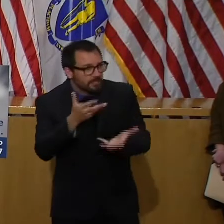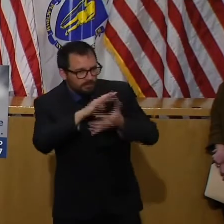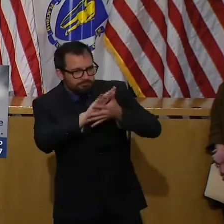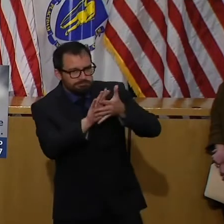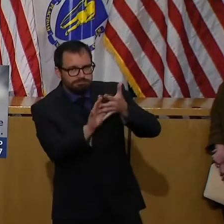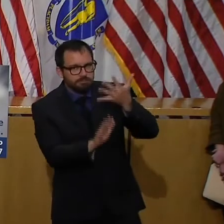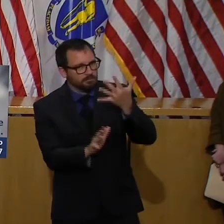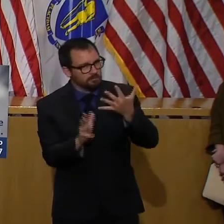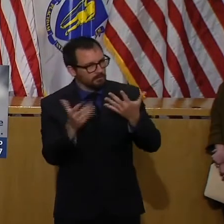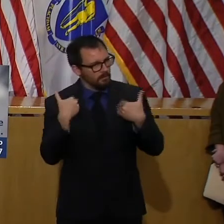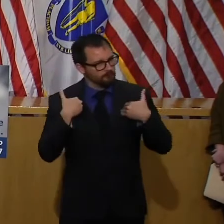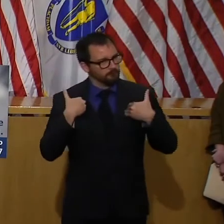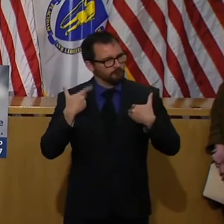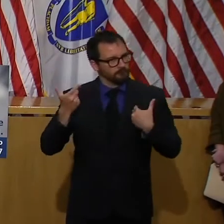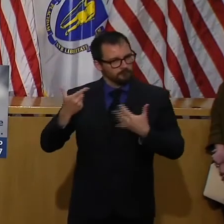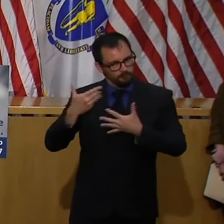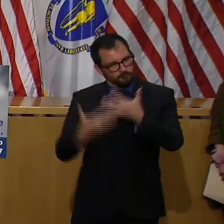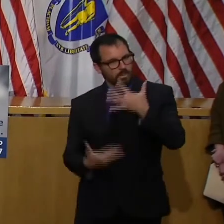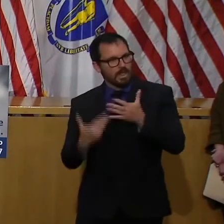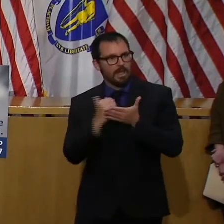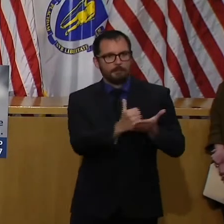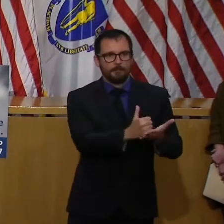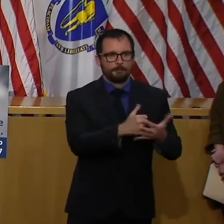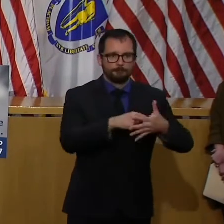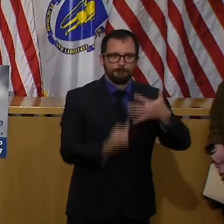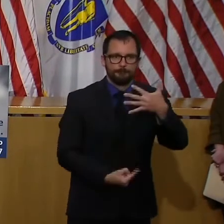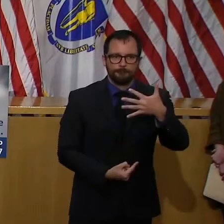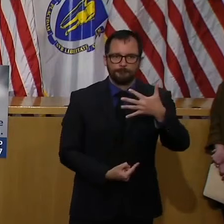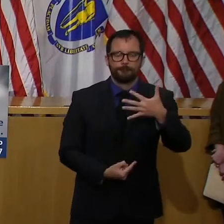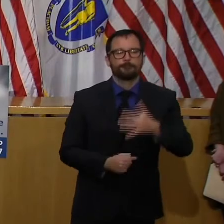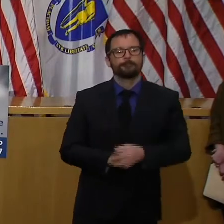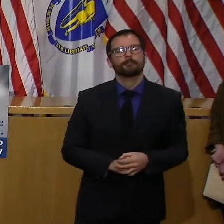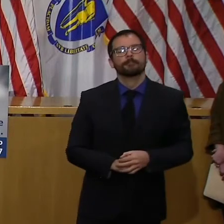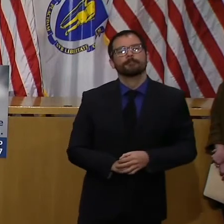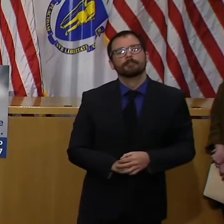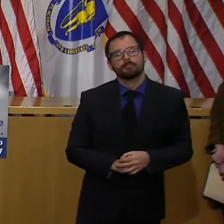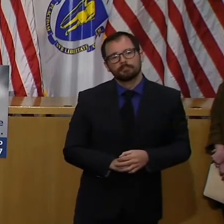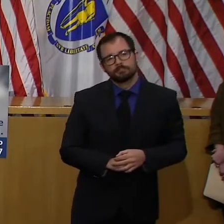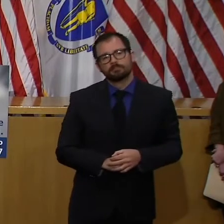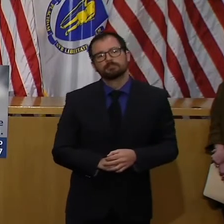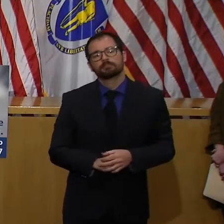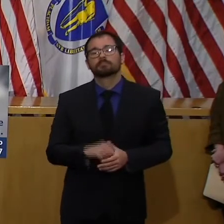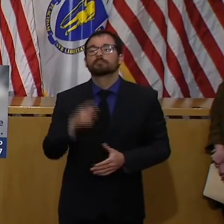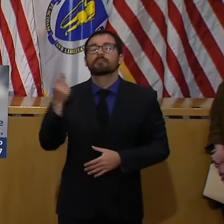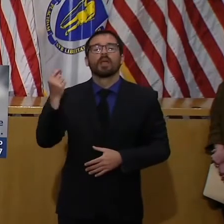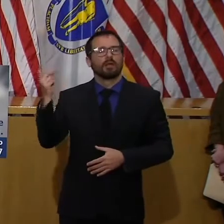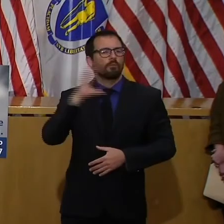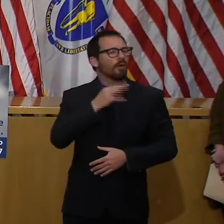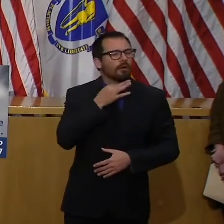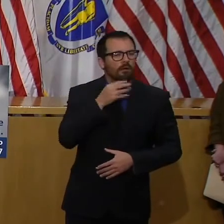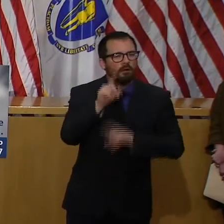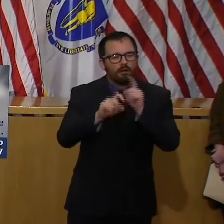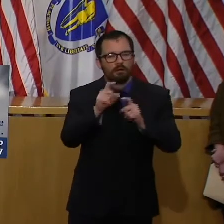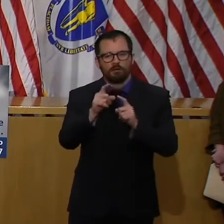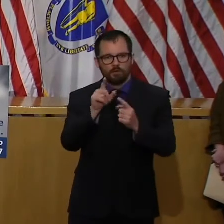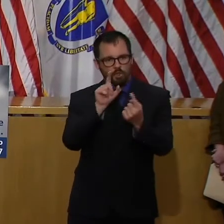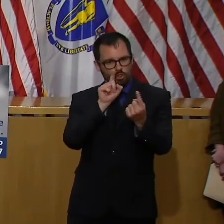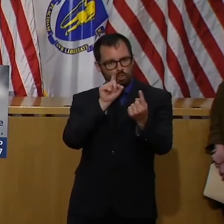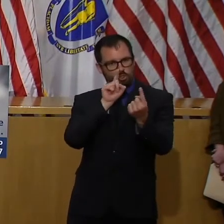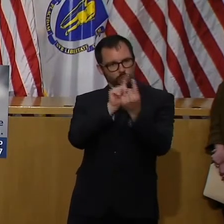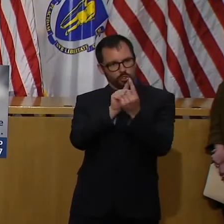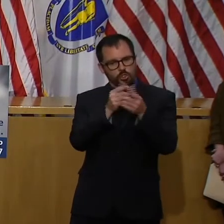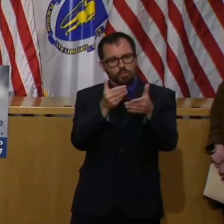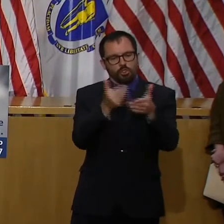close contact is considered anybody that you've been around within 6 feet for 15 minutes or more. That's considered